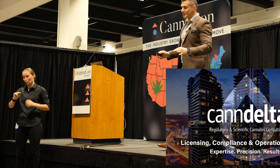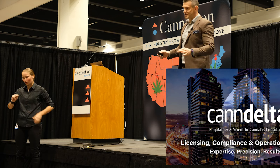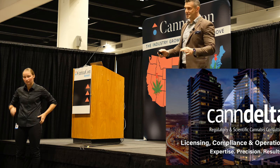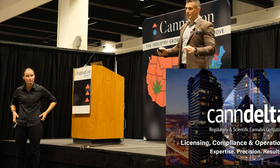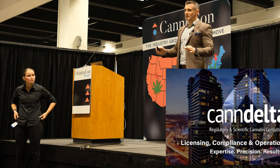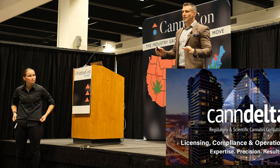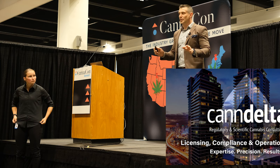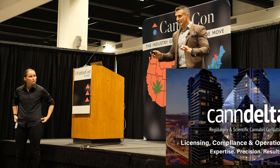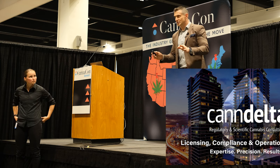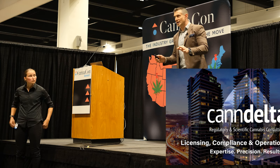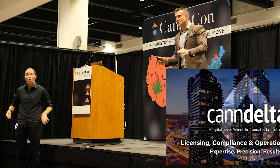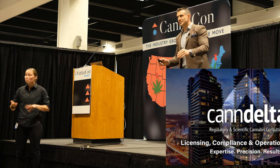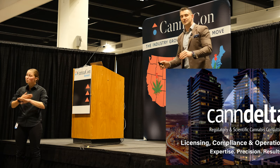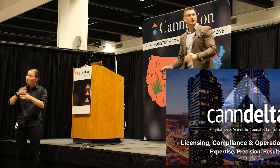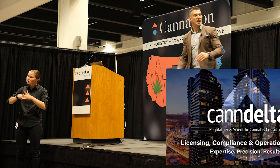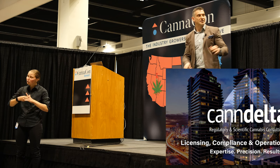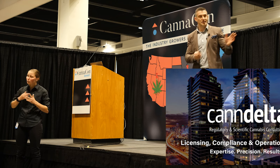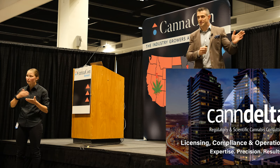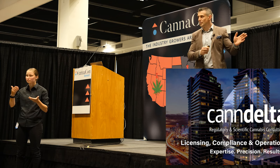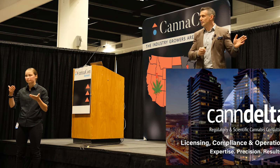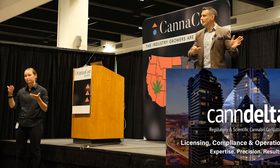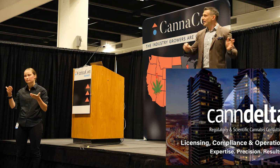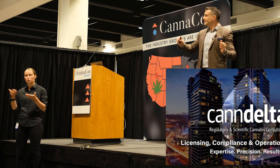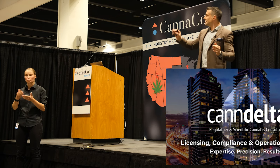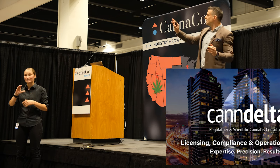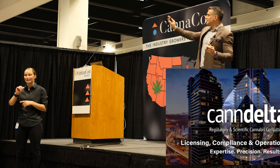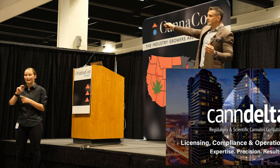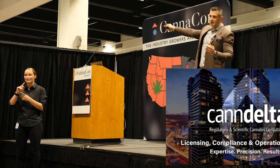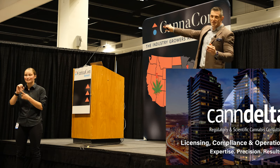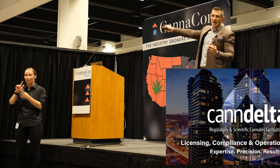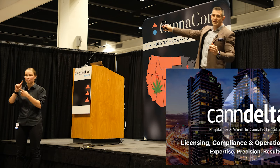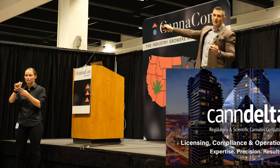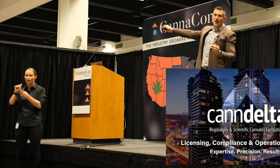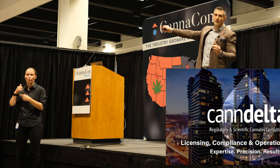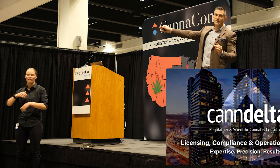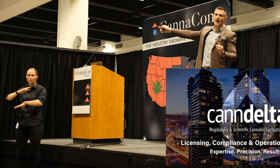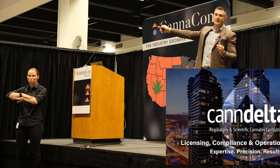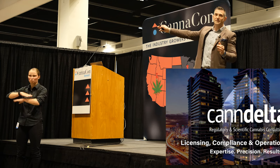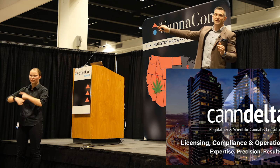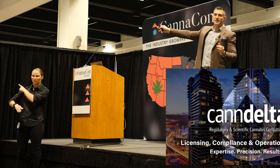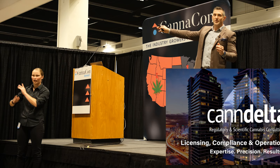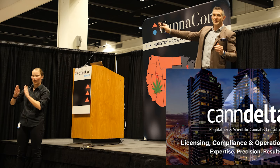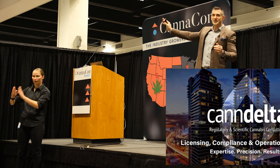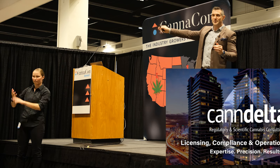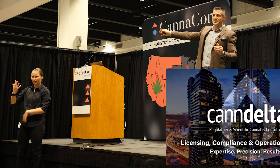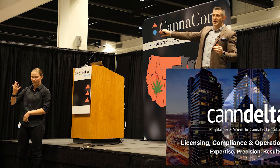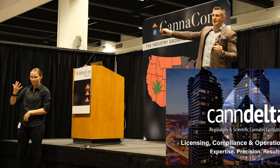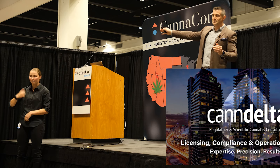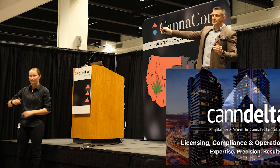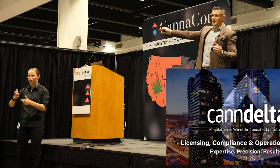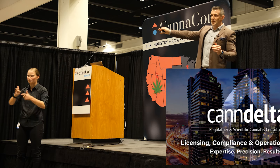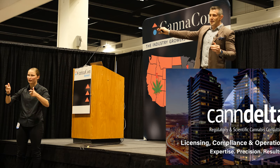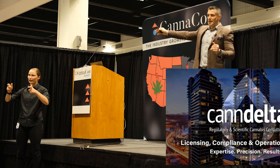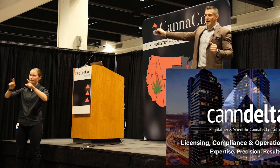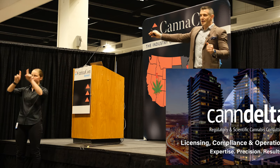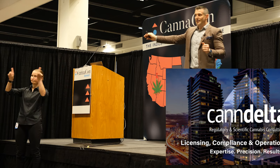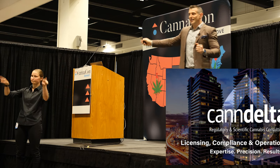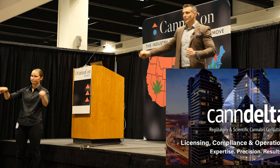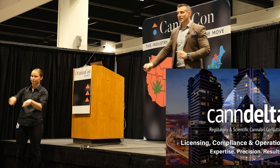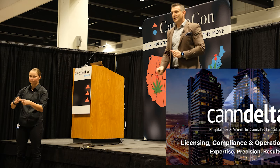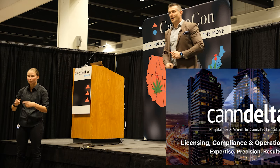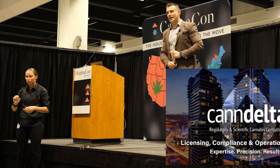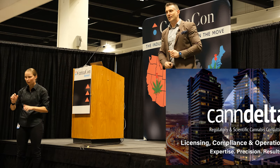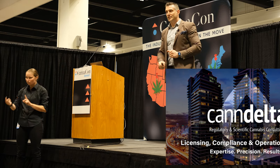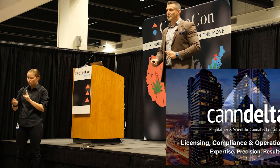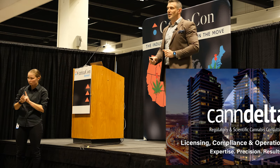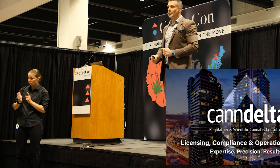get started, I'll just start with a quick introduction to CannDelta. We're exhibiting just down here in aisle 5. We've got a nice big setup.